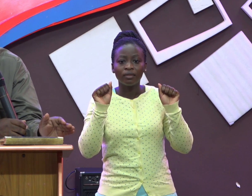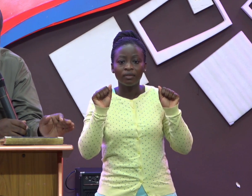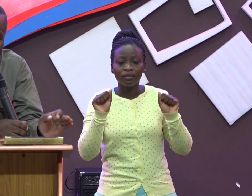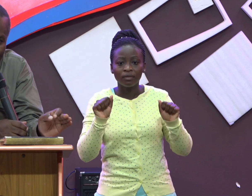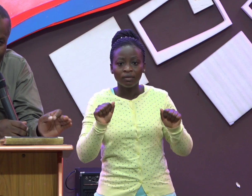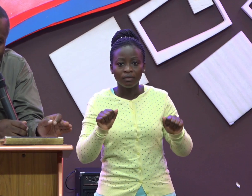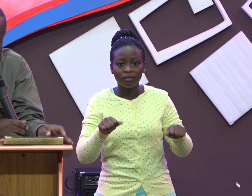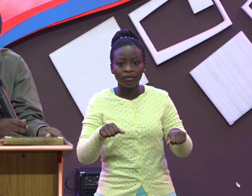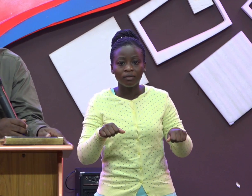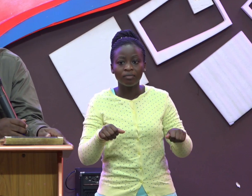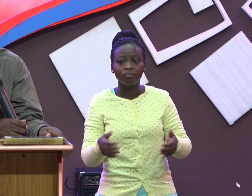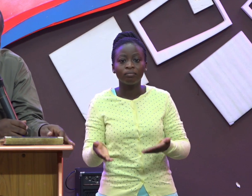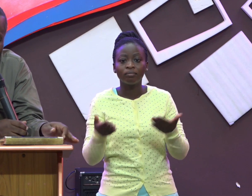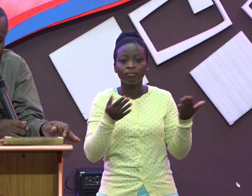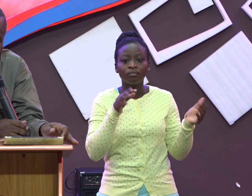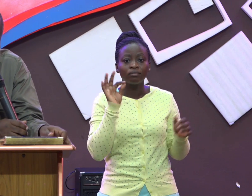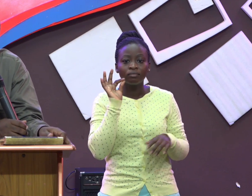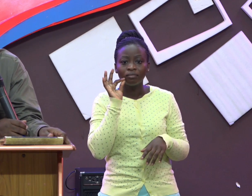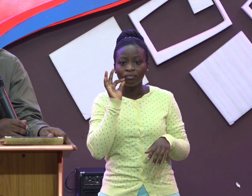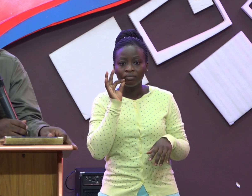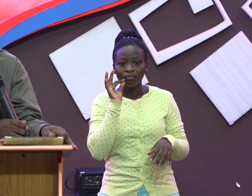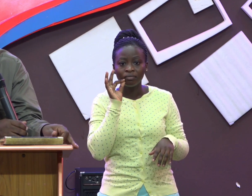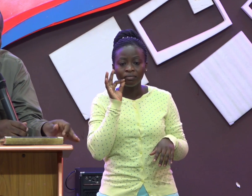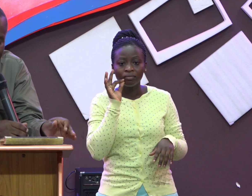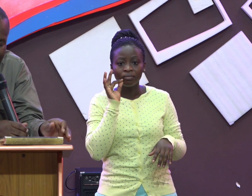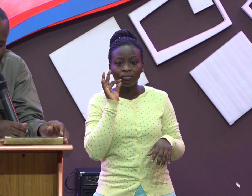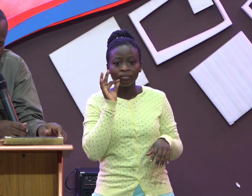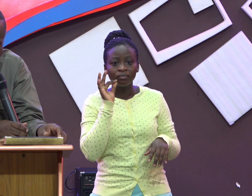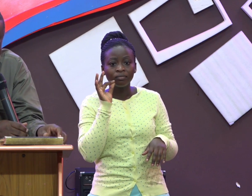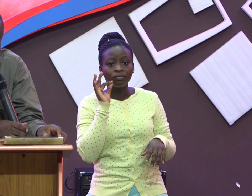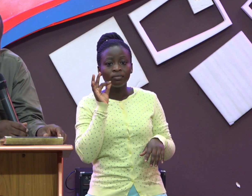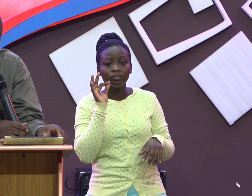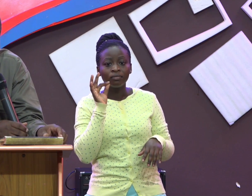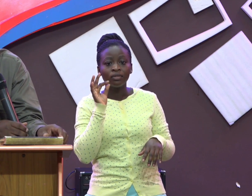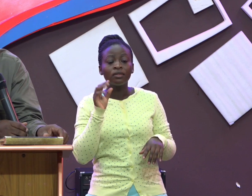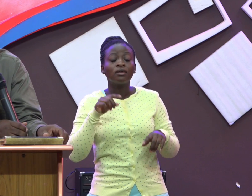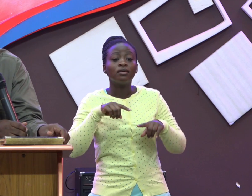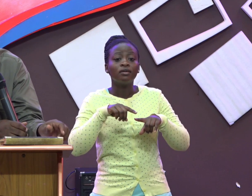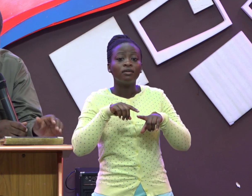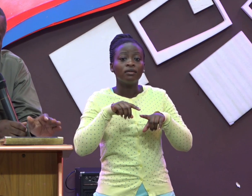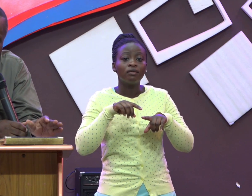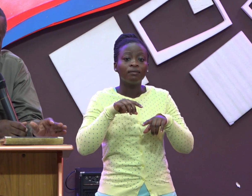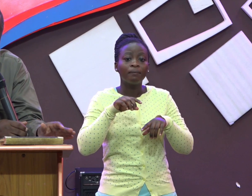of okunywerera mu muzabibu Yesu n'obeera ng'okabalirwa.